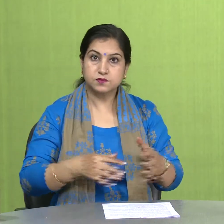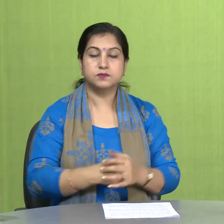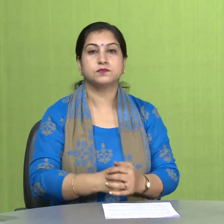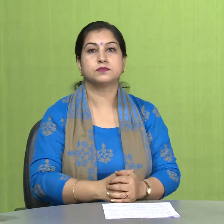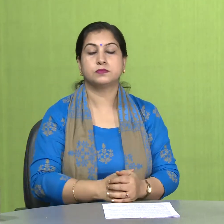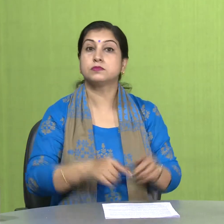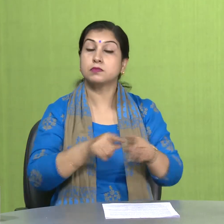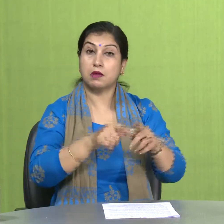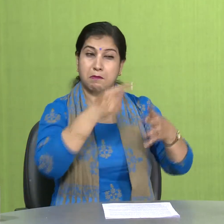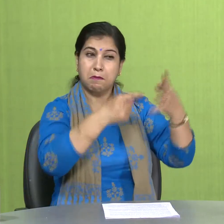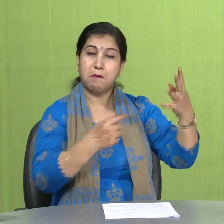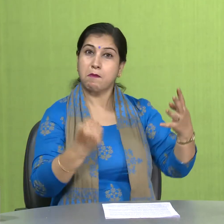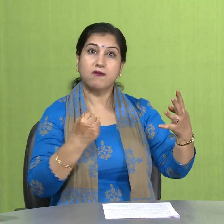These powers are executive power,